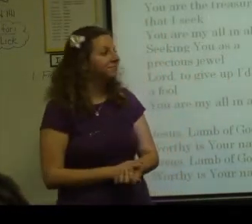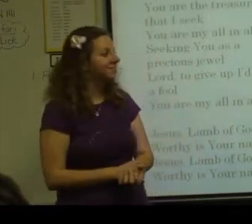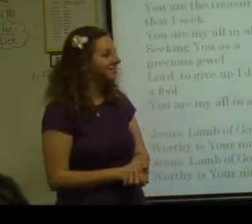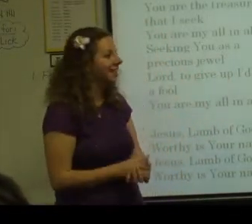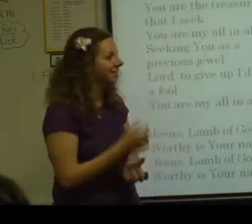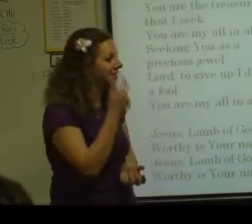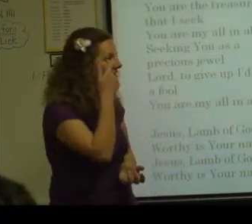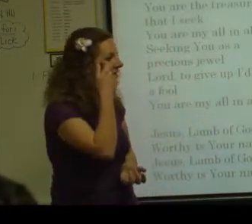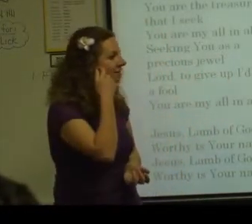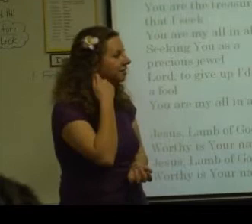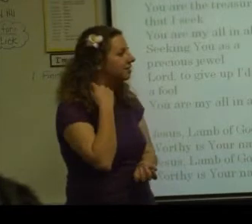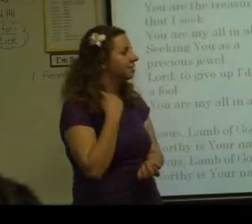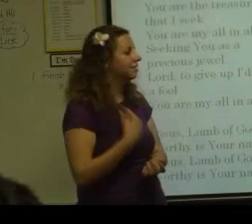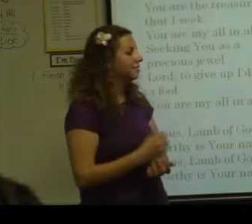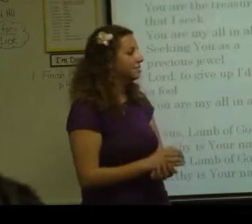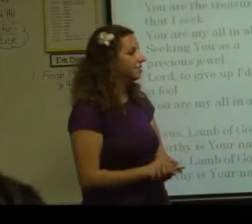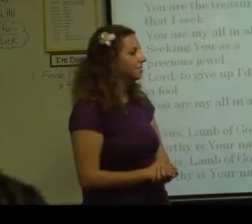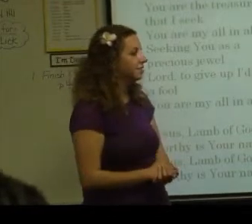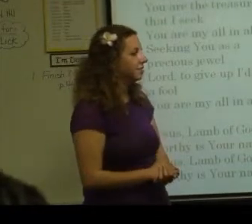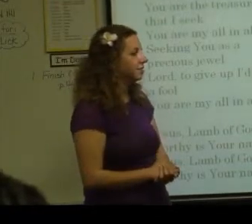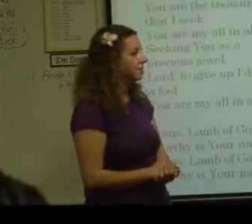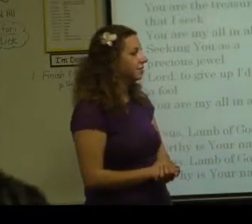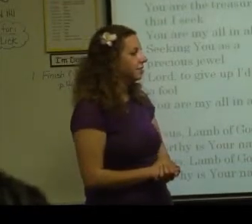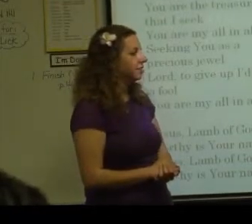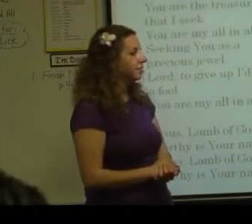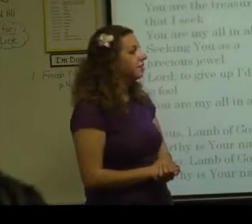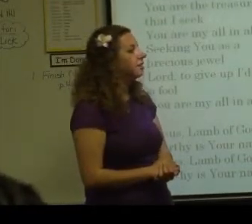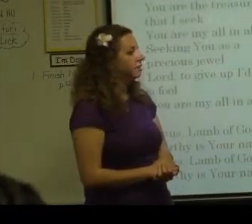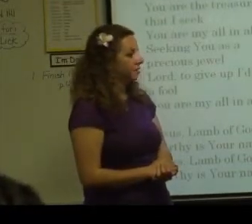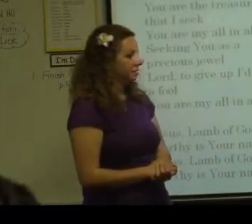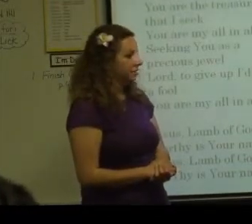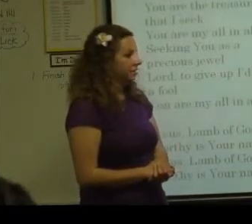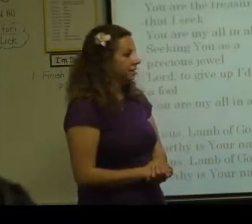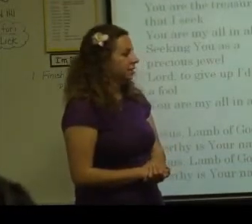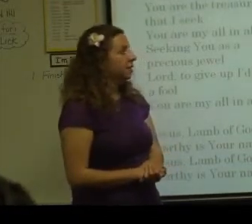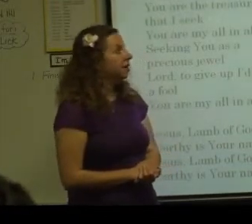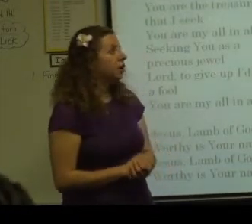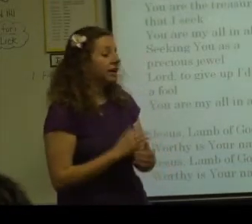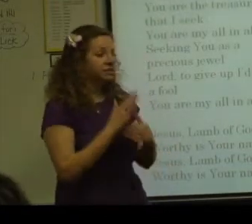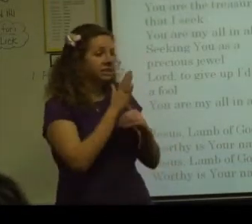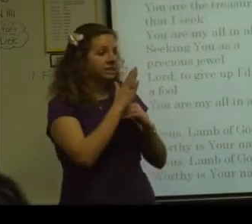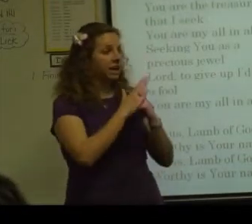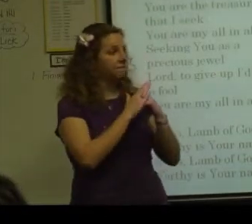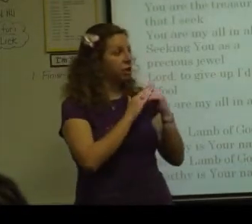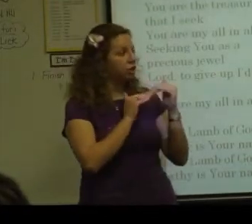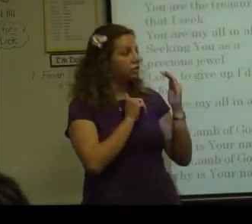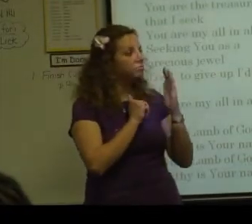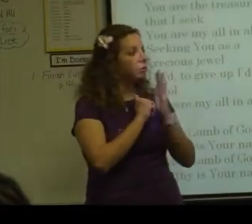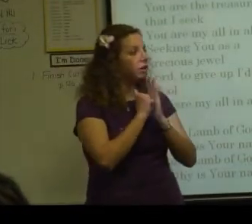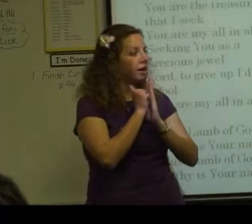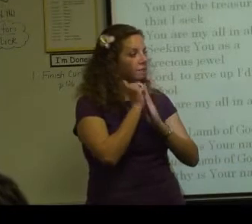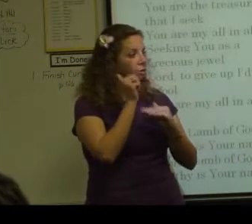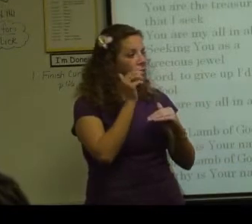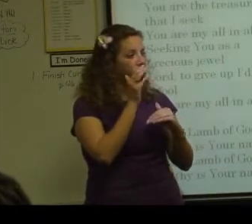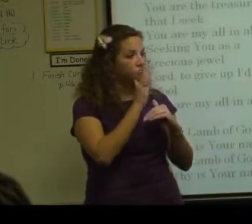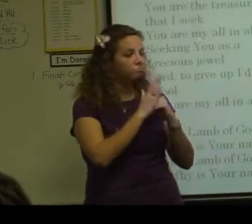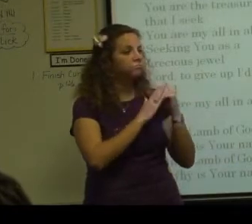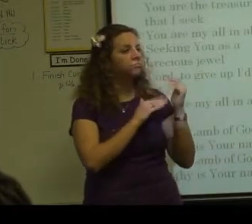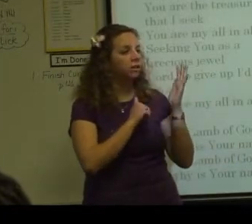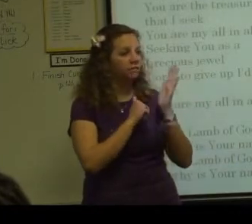One for like, I'm thinking of comfort, like reassurance, so that Okay, this is comfort or comfortable.